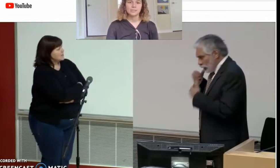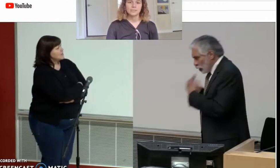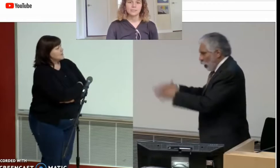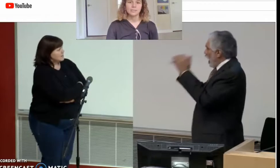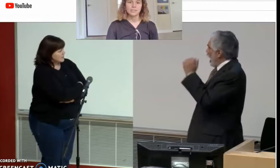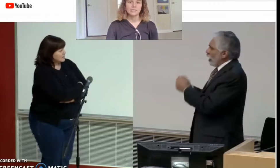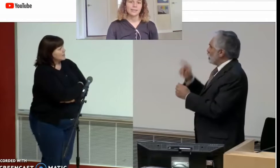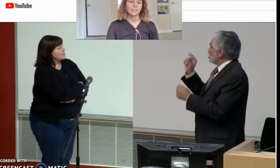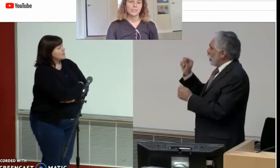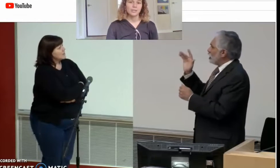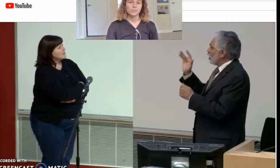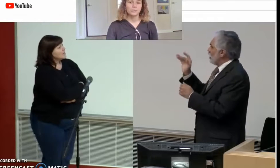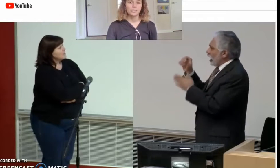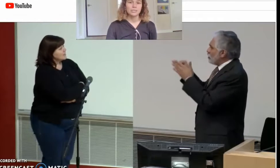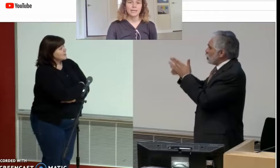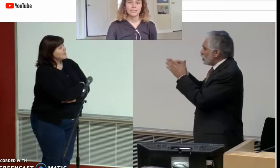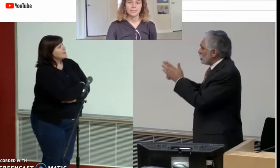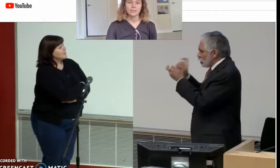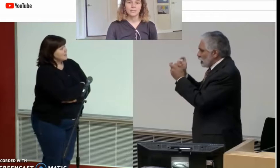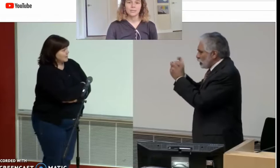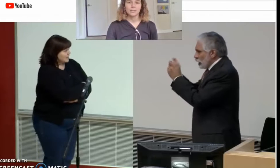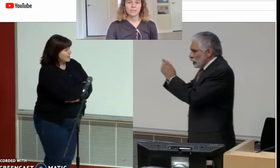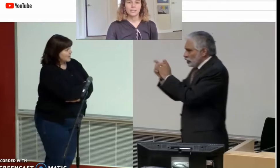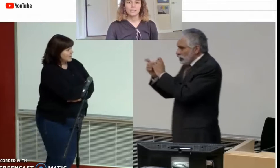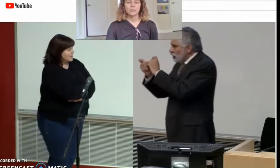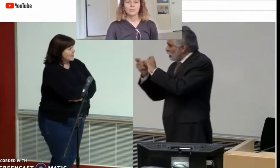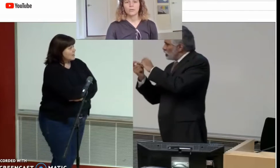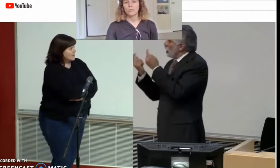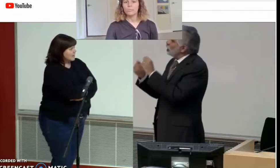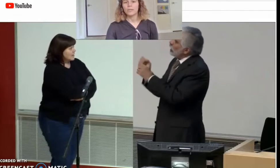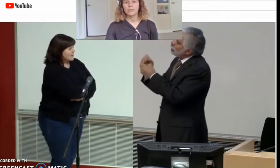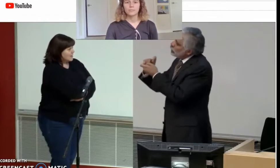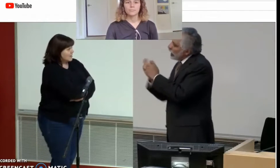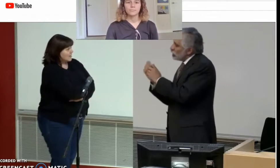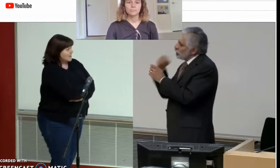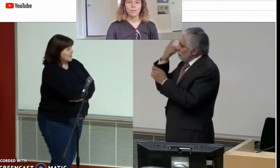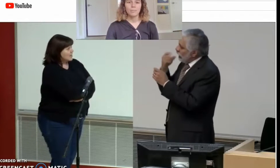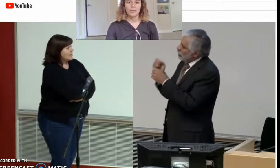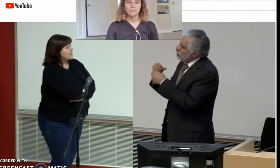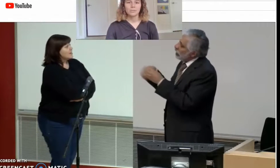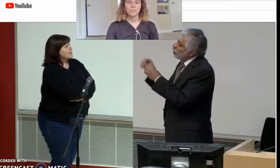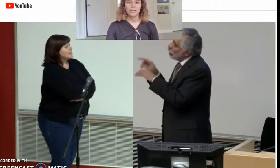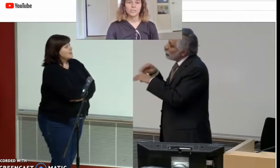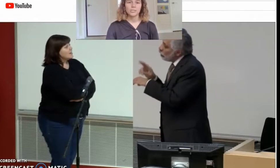parents can decide to change or decide to cope with. Maybe make small